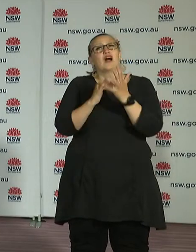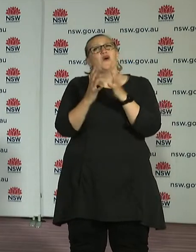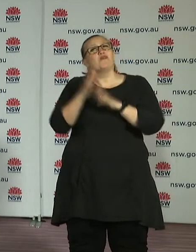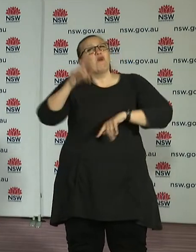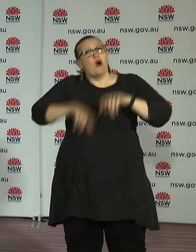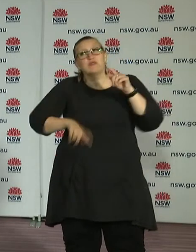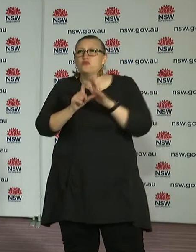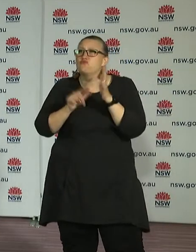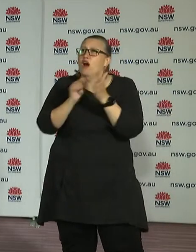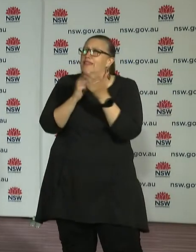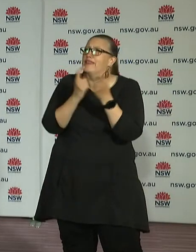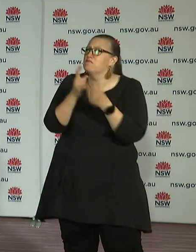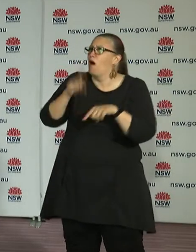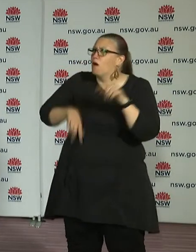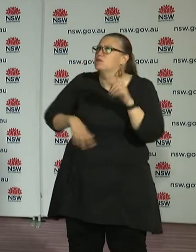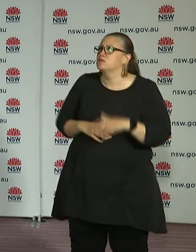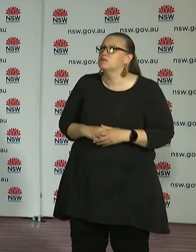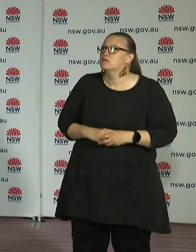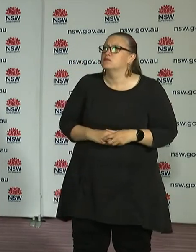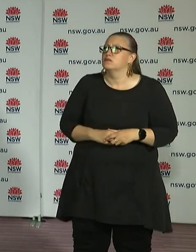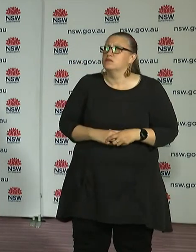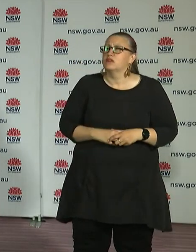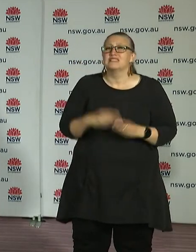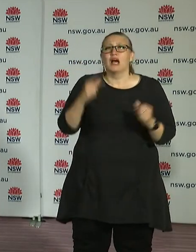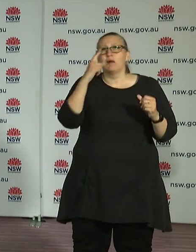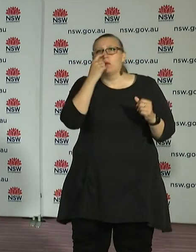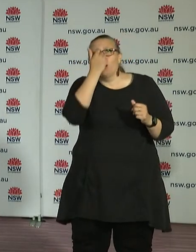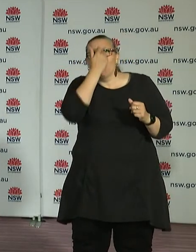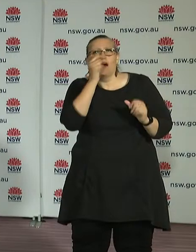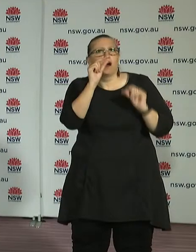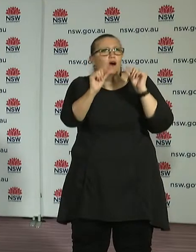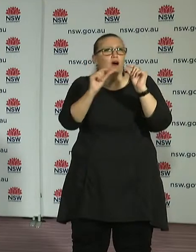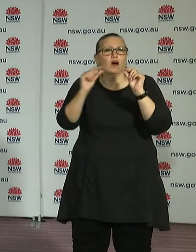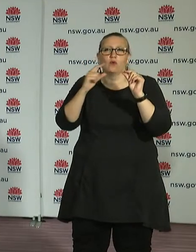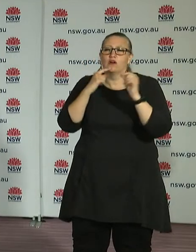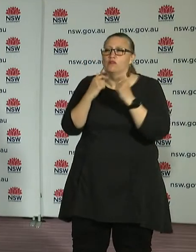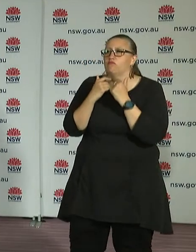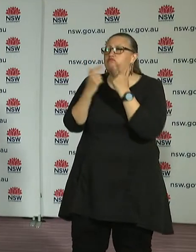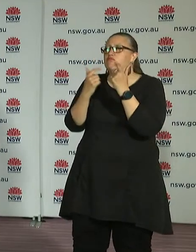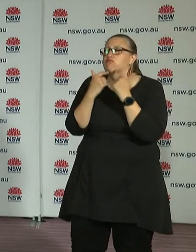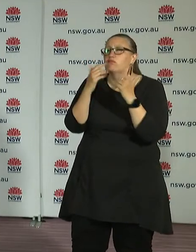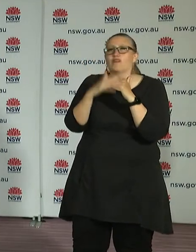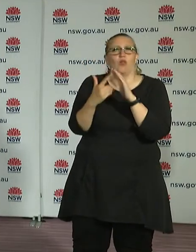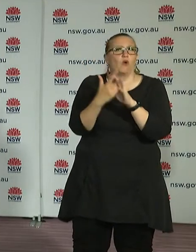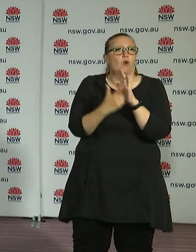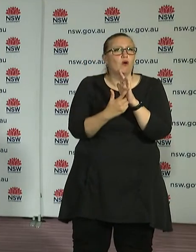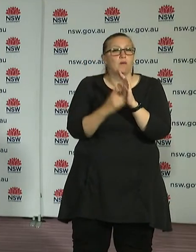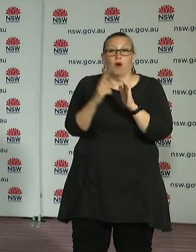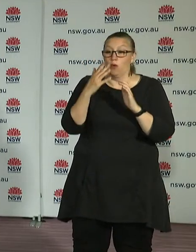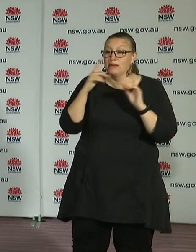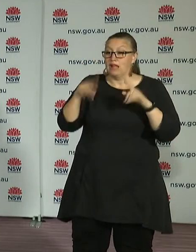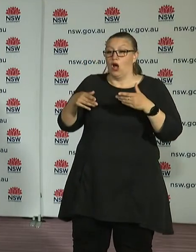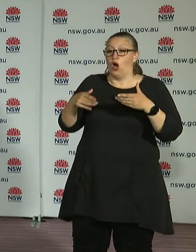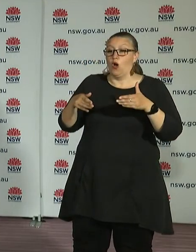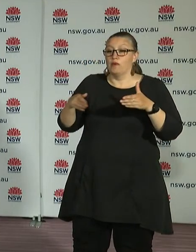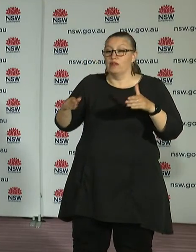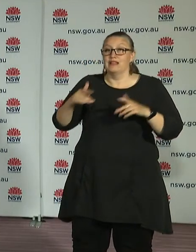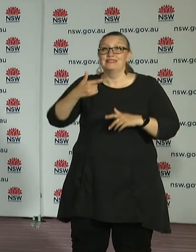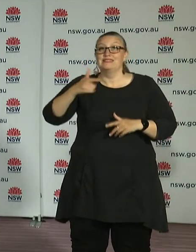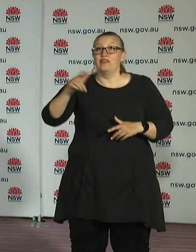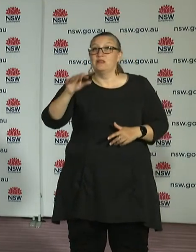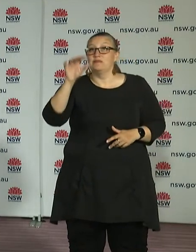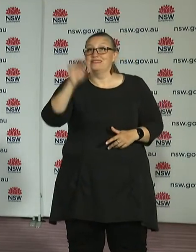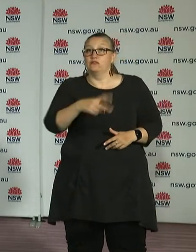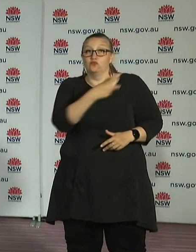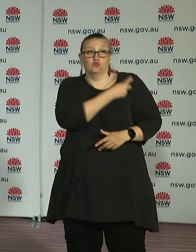to disregard the law, and given by the time that we open up even at 70% double dose, we'll have around at least